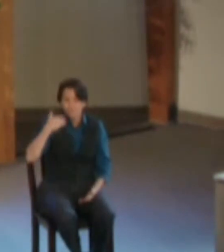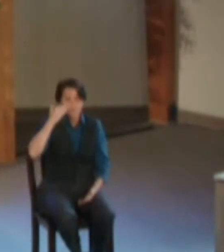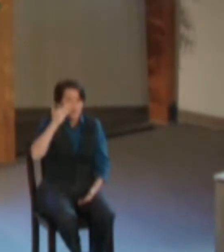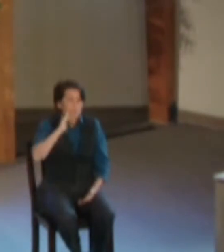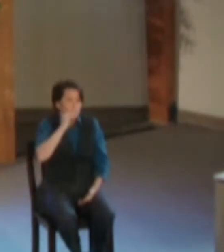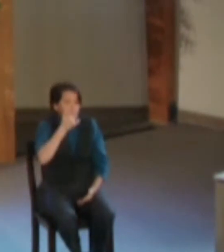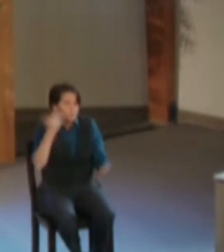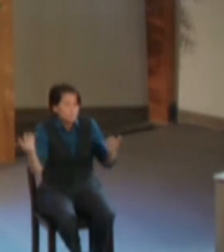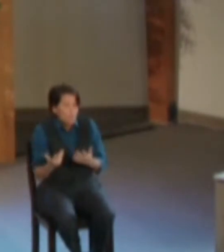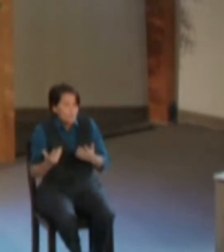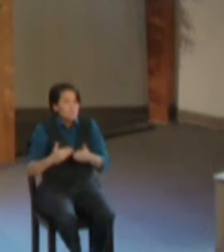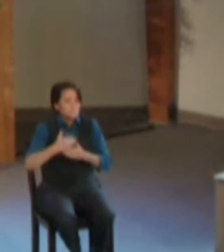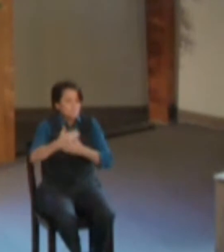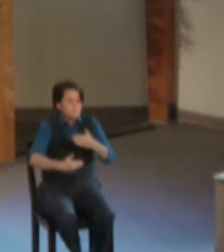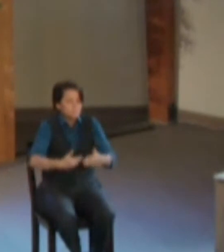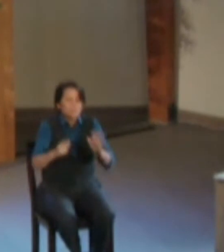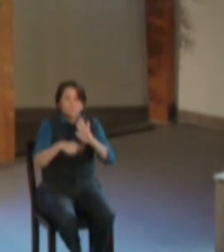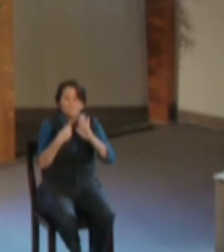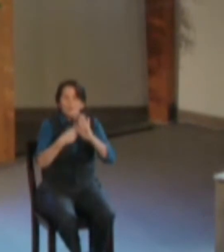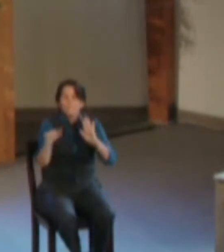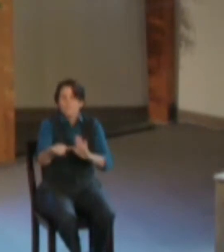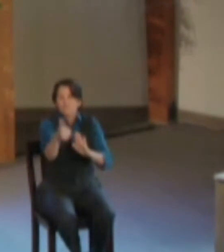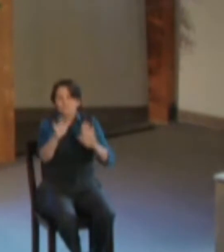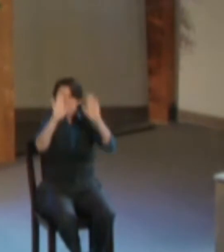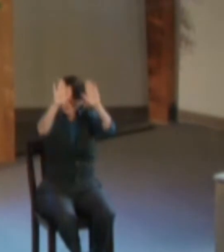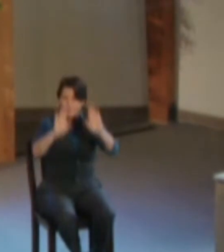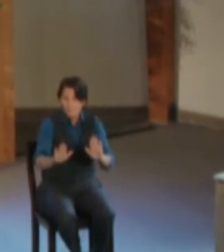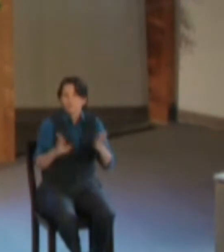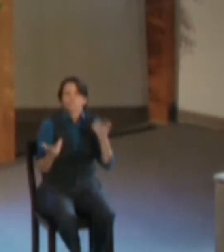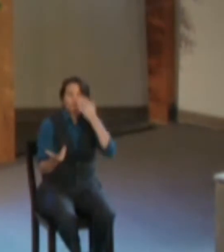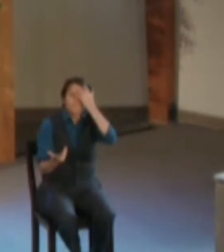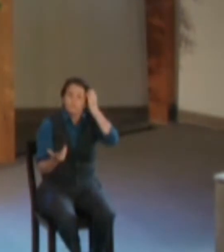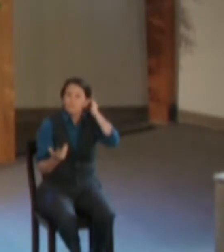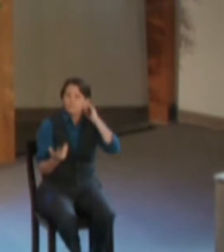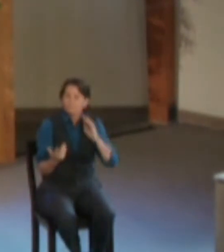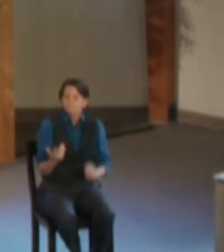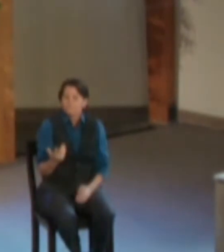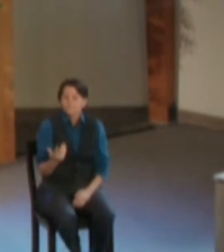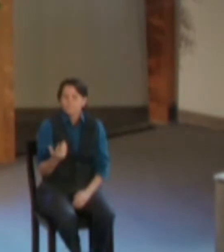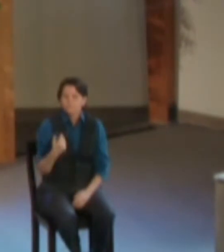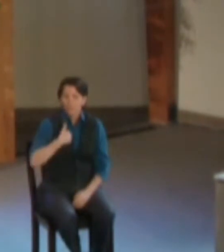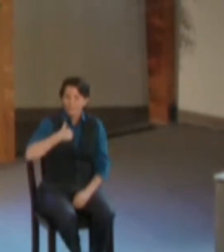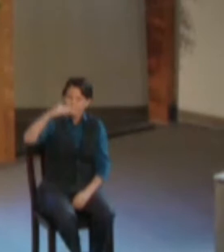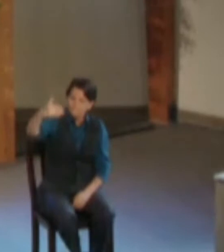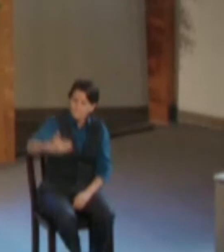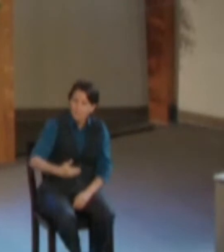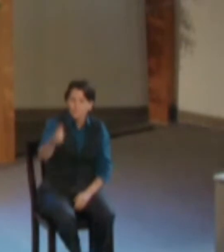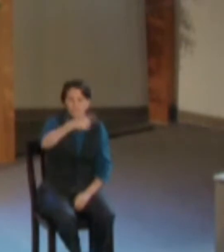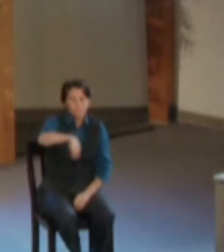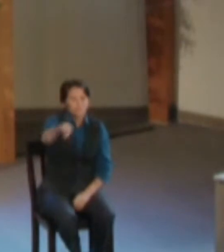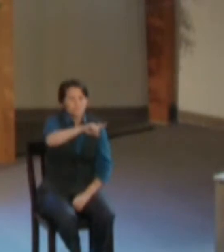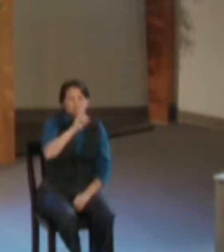the stepping stone to something greater, right? So I invite you to really jump